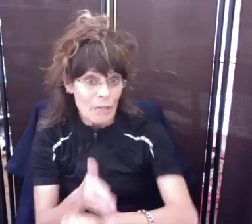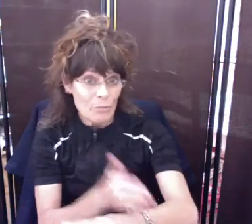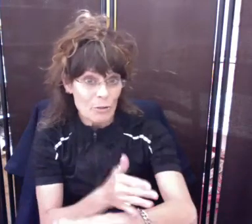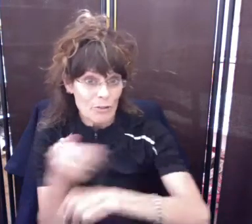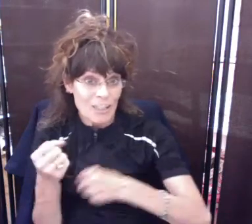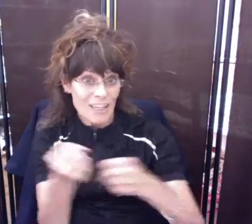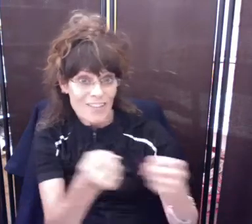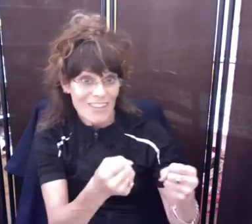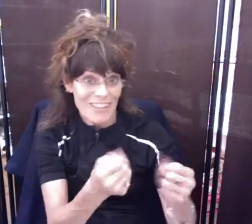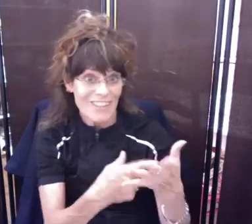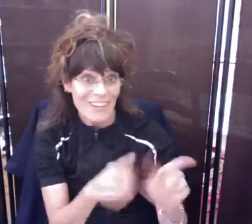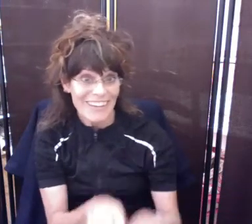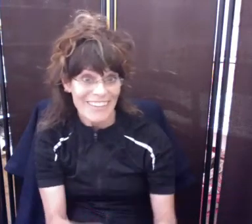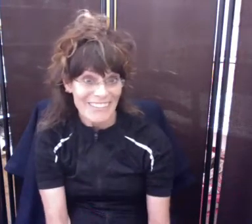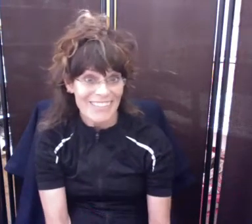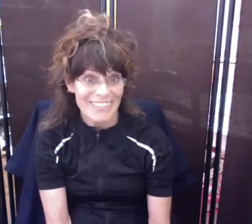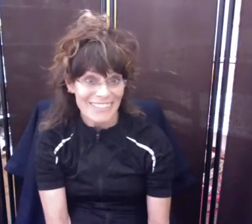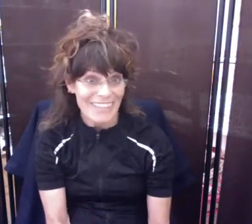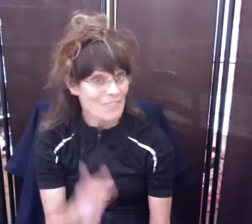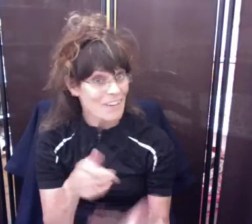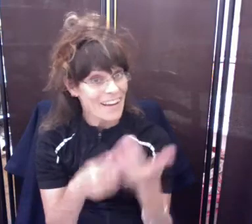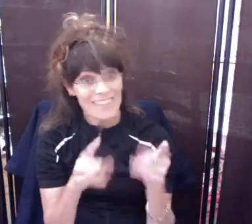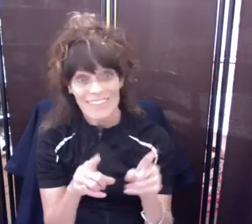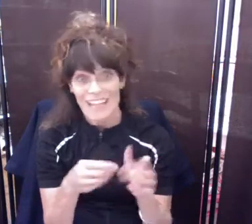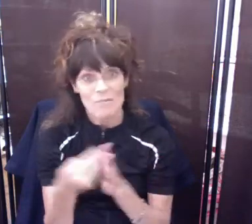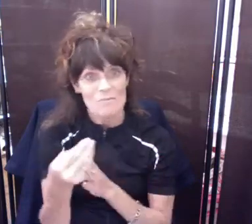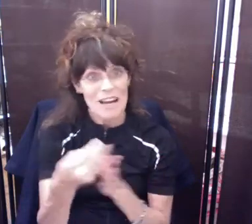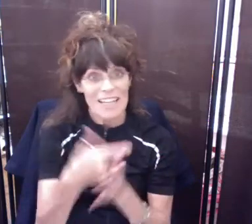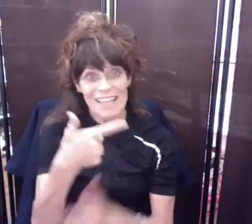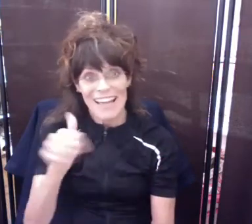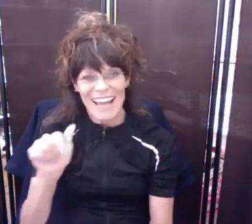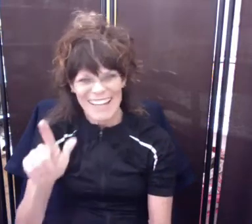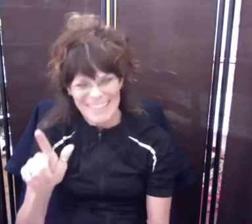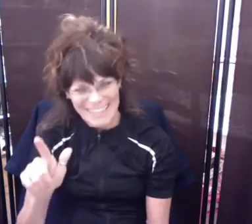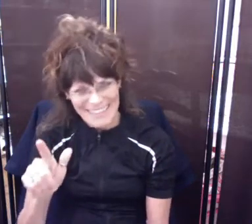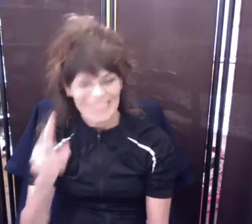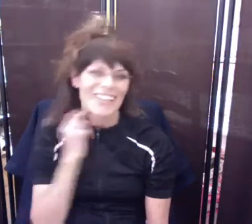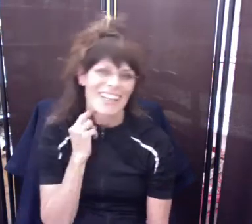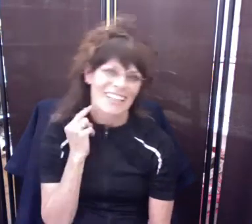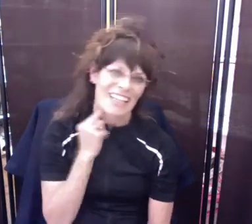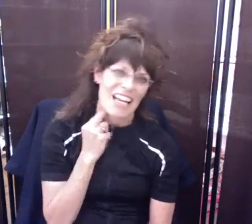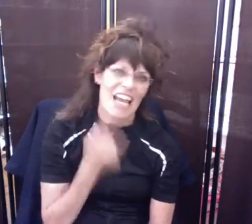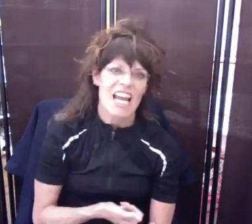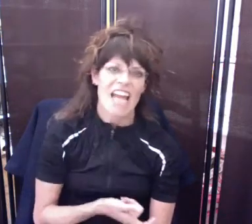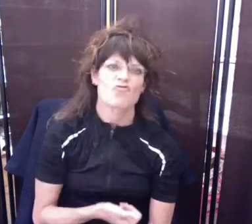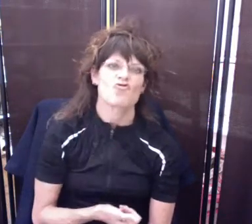it'll do. And that's what I did. I bought a gallon of vodka to improve my recovery and I drank it. And it didn't go very